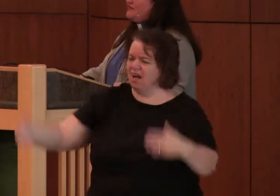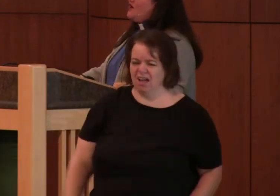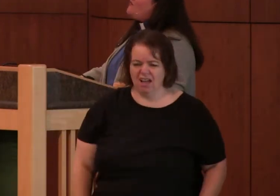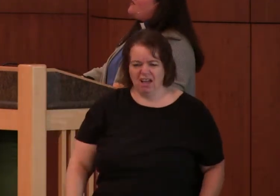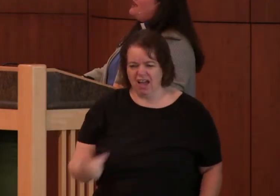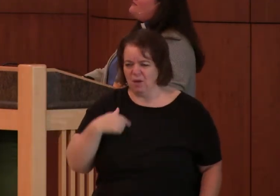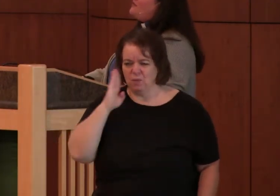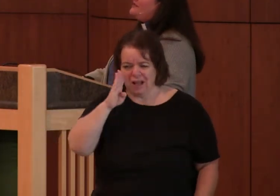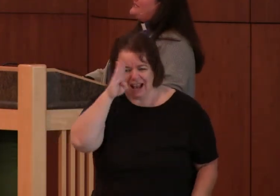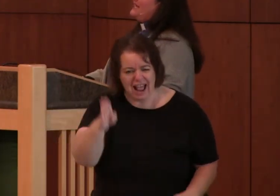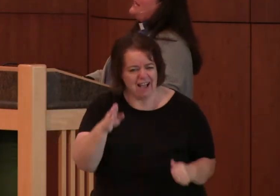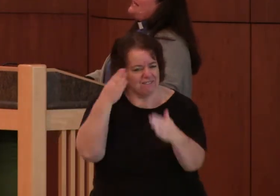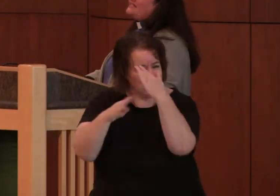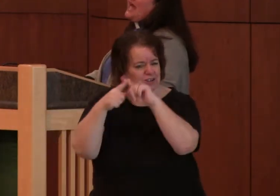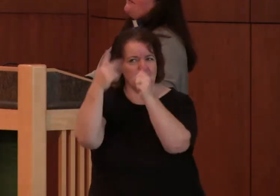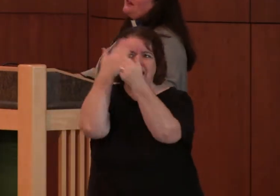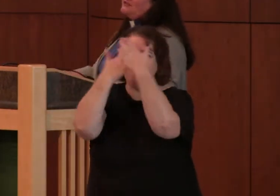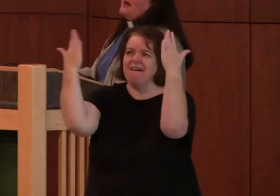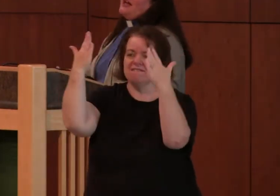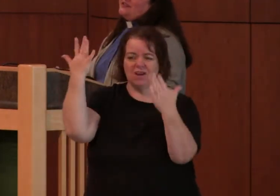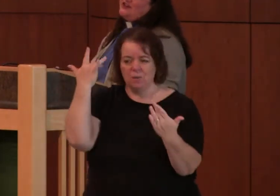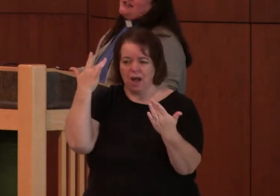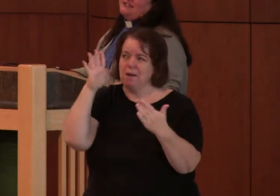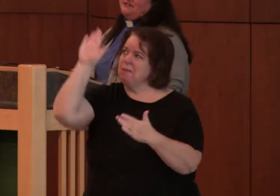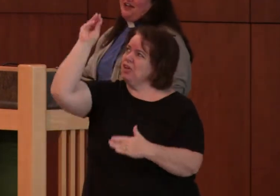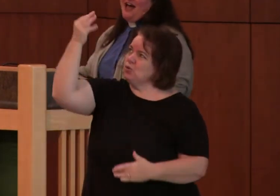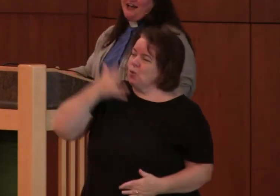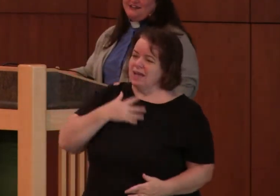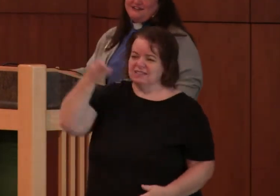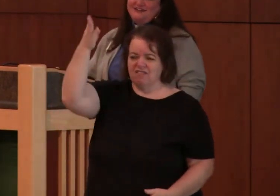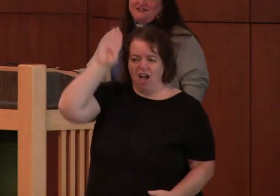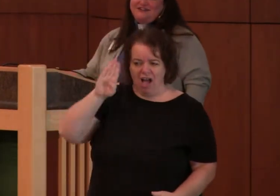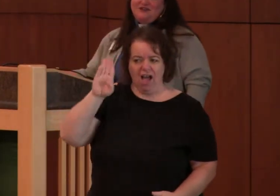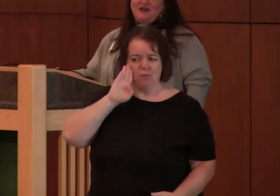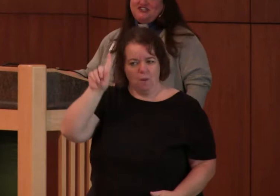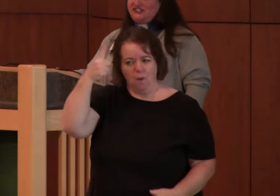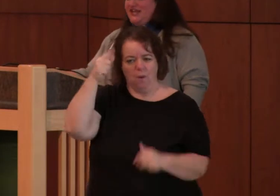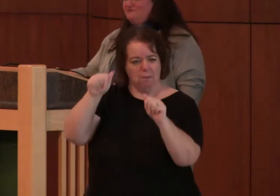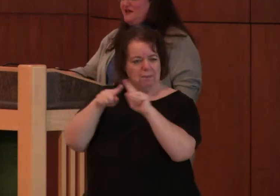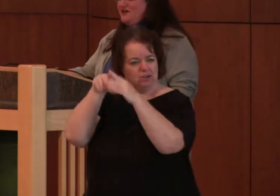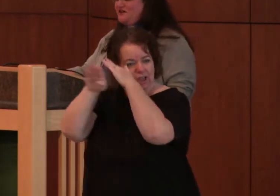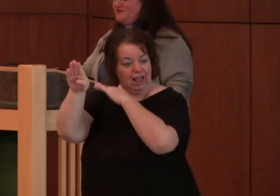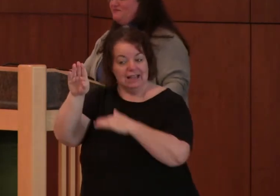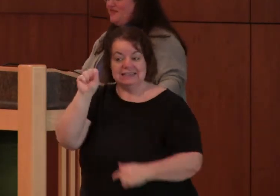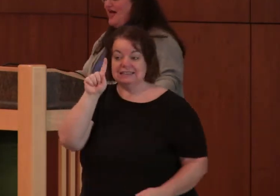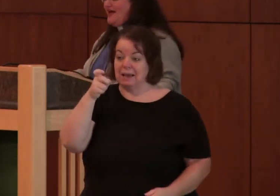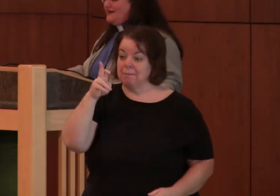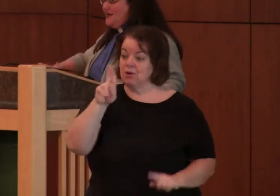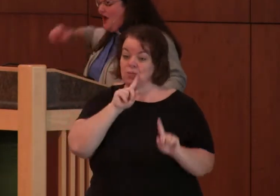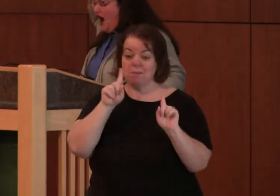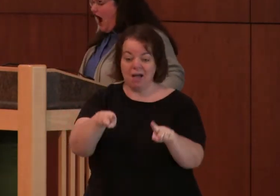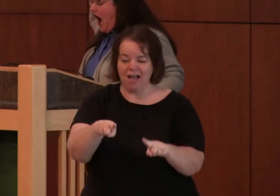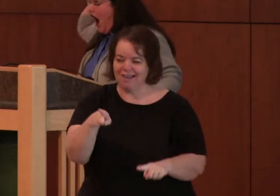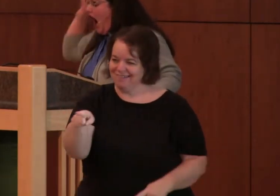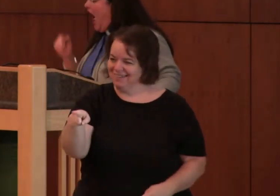this rate, the only way I'm going to get into heaven is by the grace of God. To which St. Peter